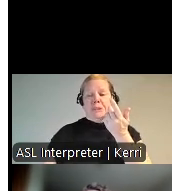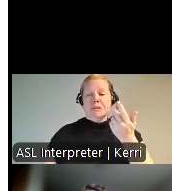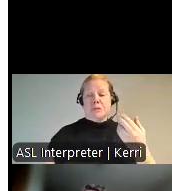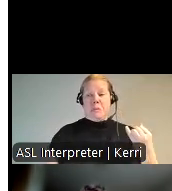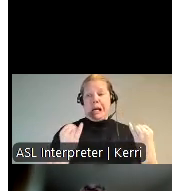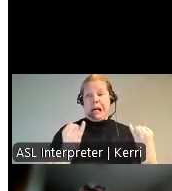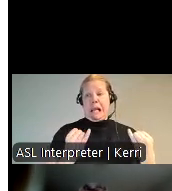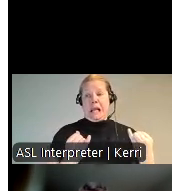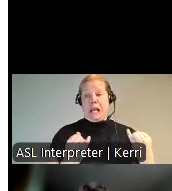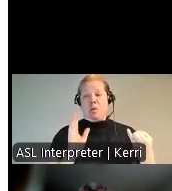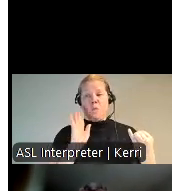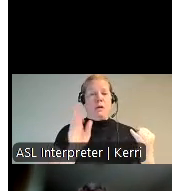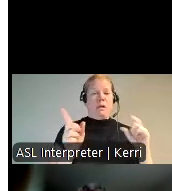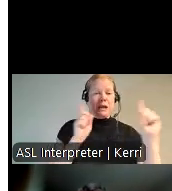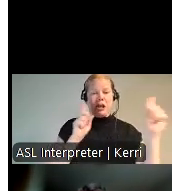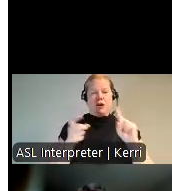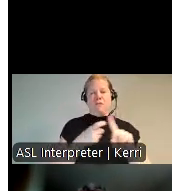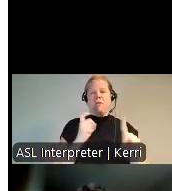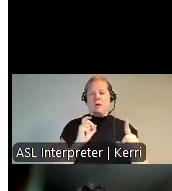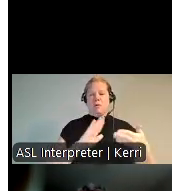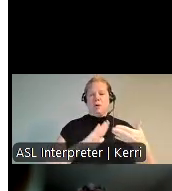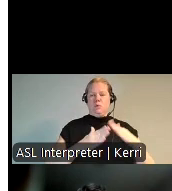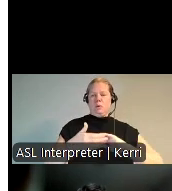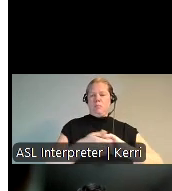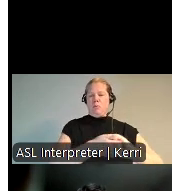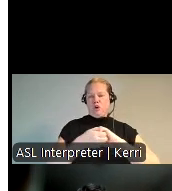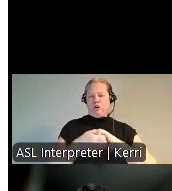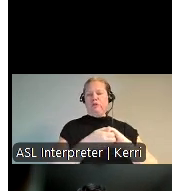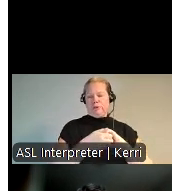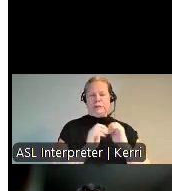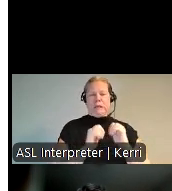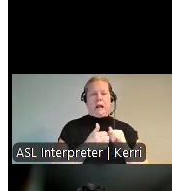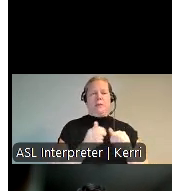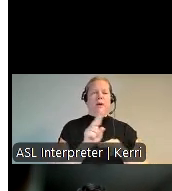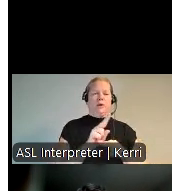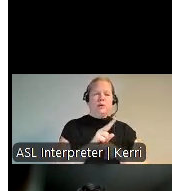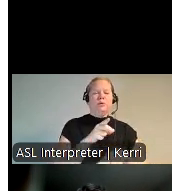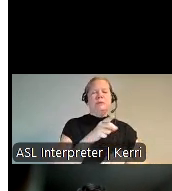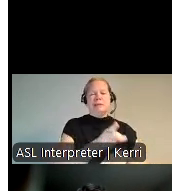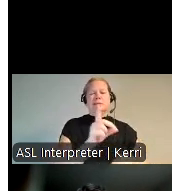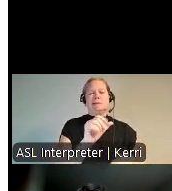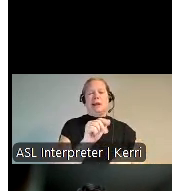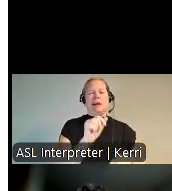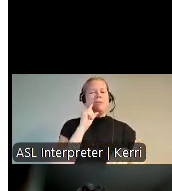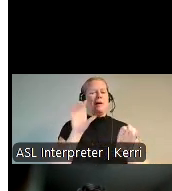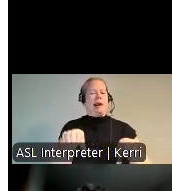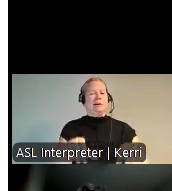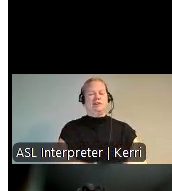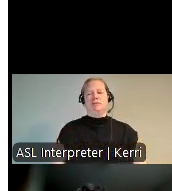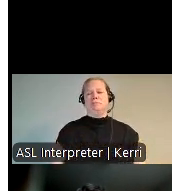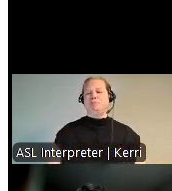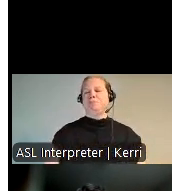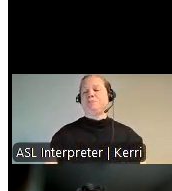from some of our community partners about how they've used the CHES data for action. We've had